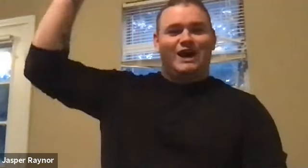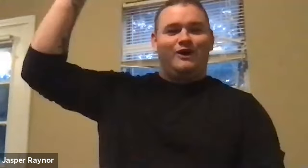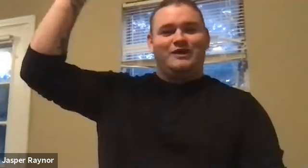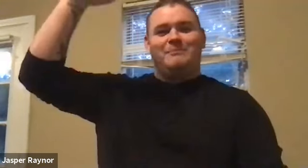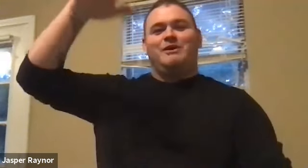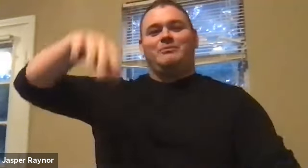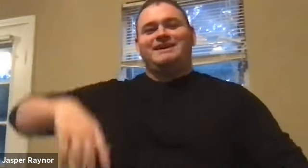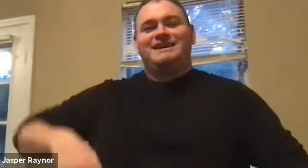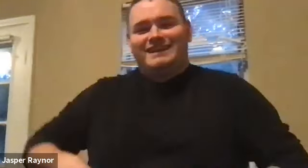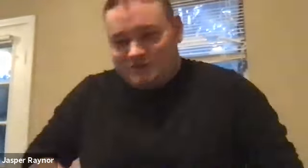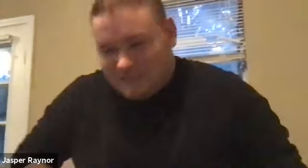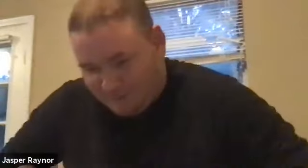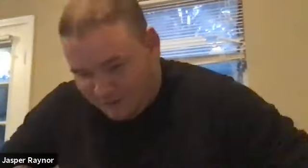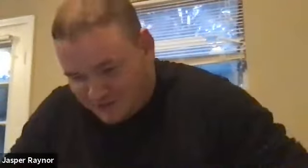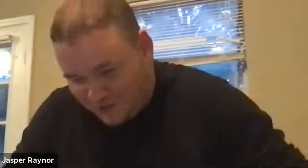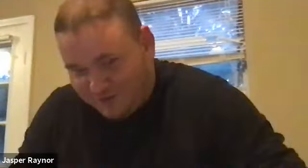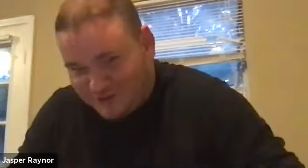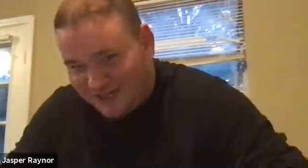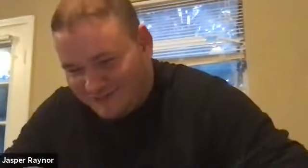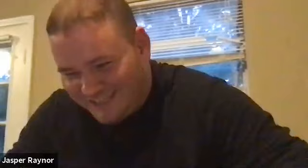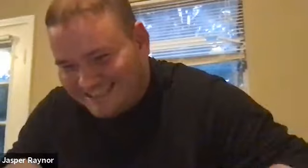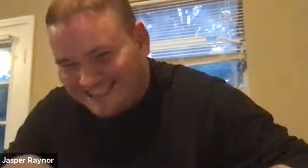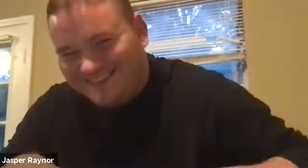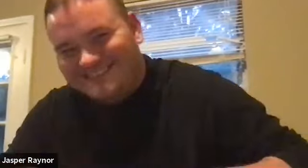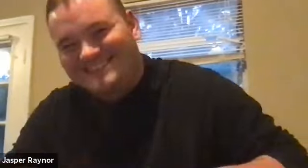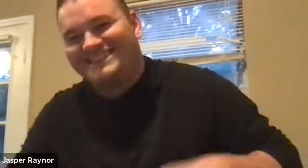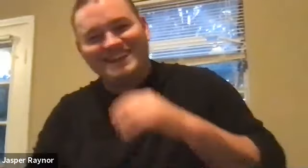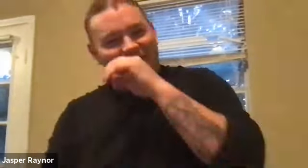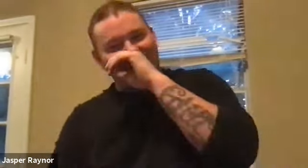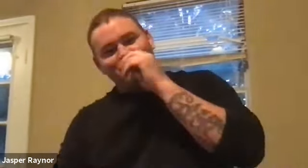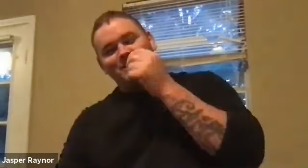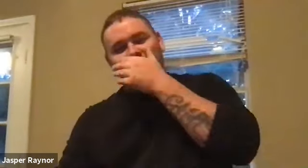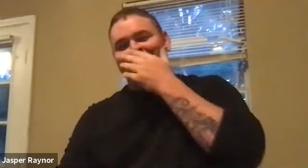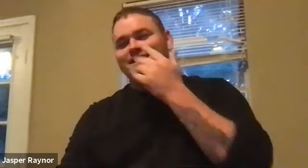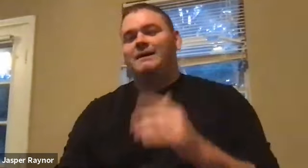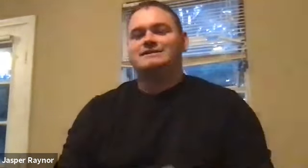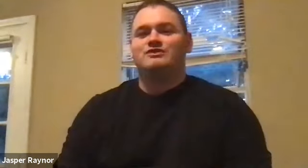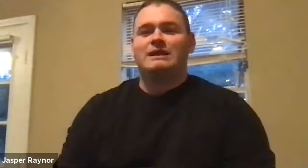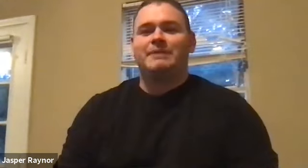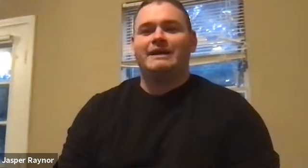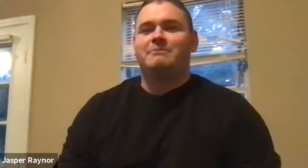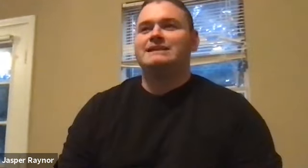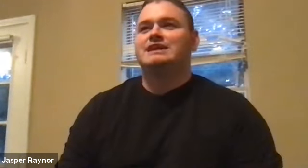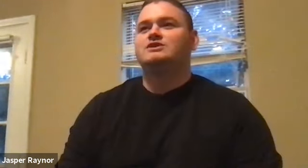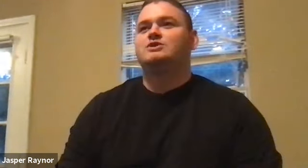taller than the pulpit. You'll see him hunched over trying to read his notes off the pulpit. But yeah, he's really big, but he tells a story